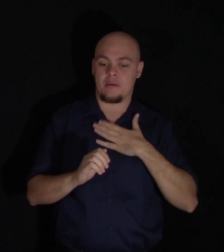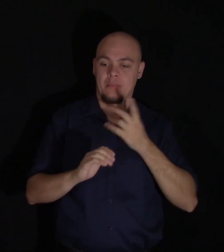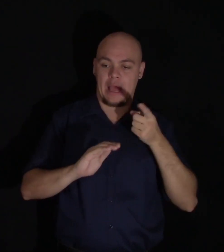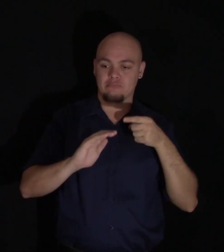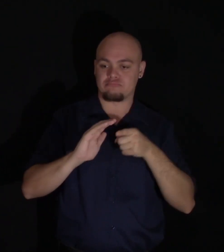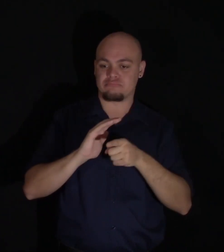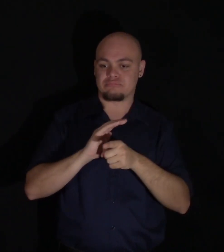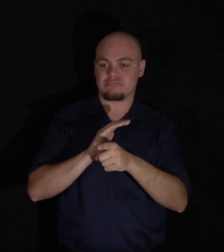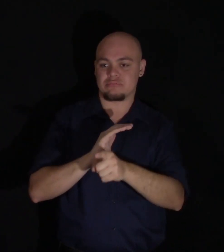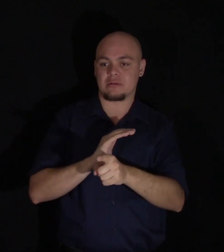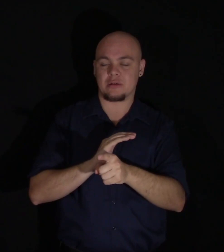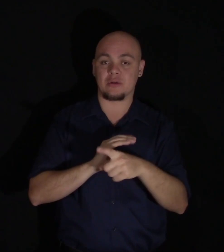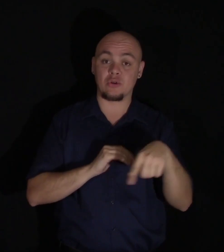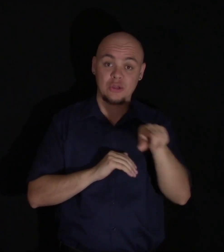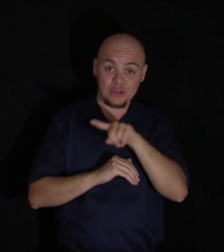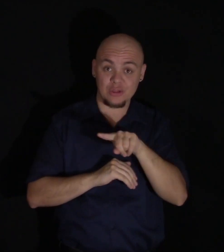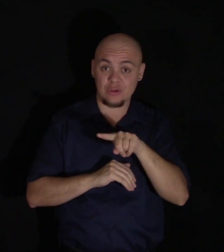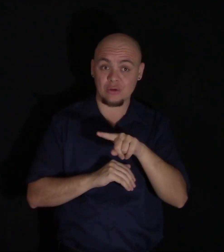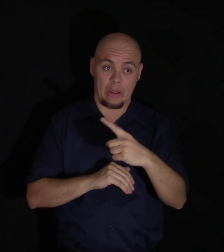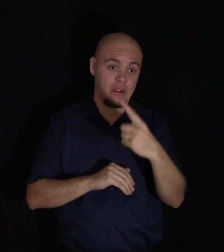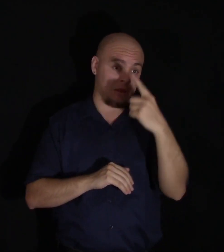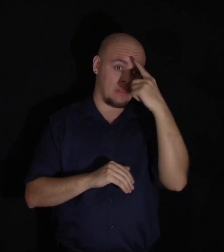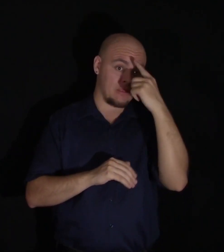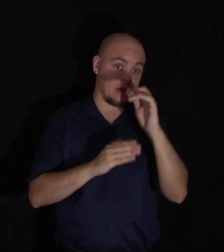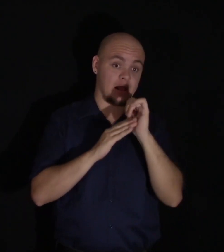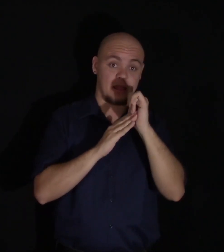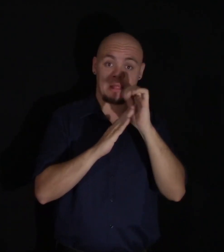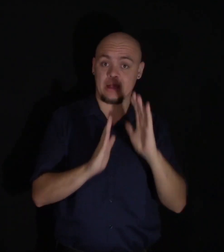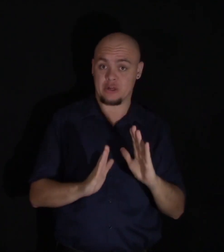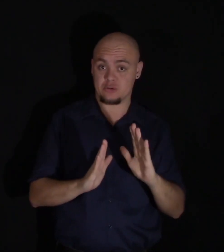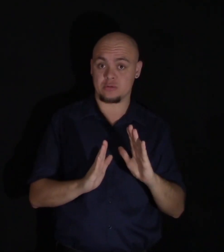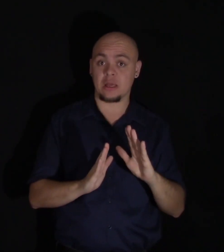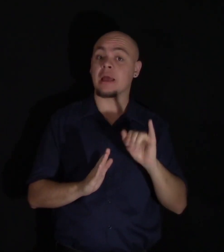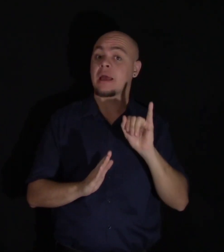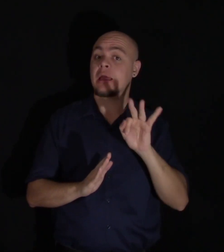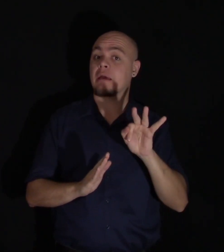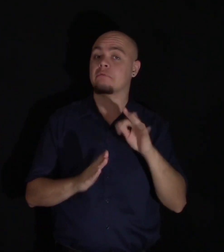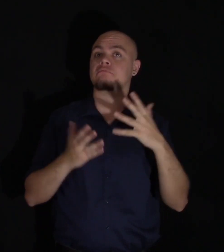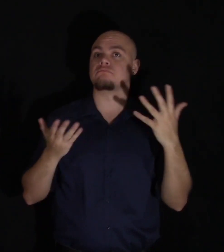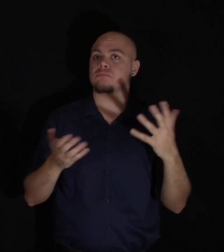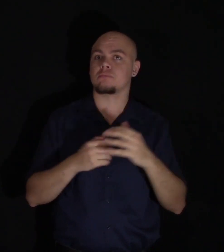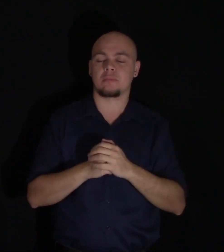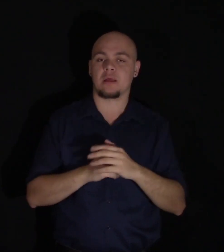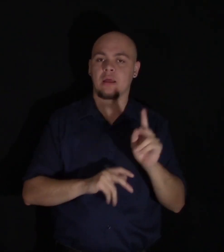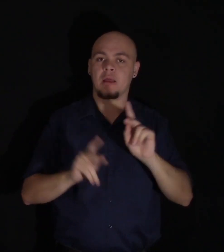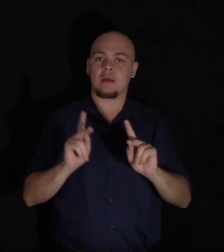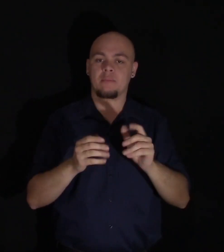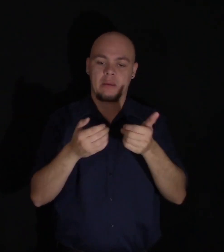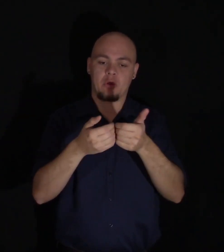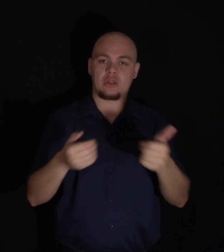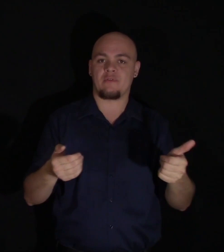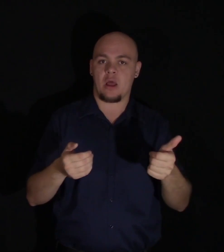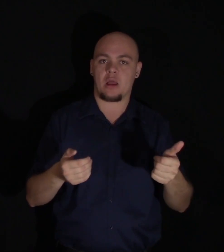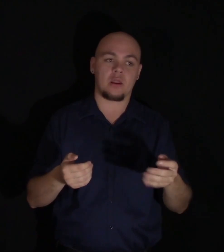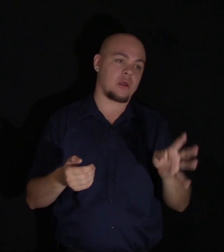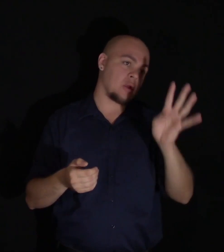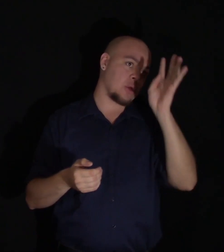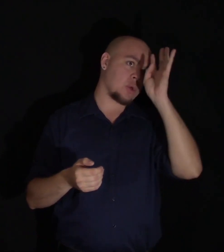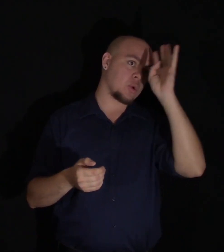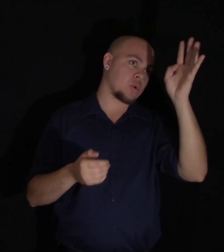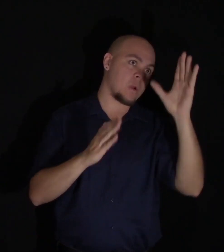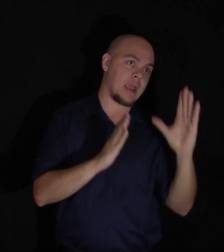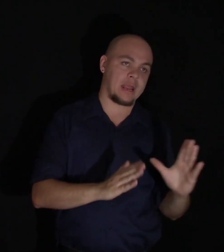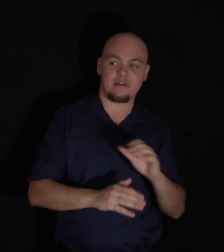quest. You as kind of thought leaders, it would be really great if you didn't let people divide the world into the creatives